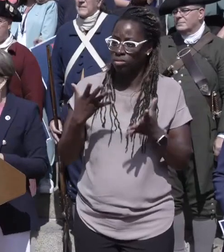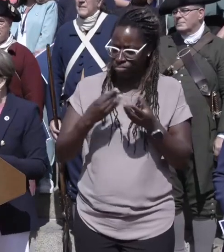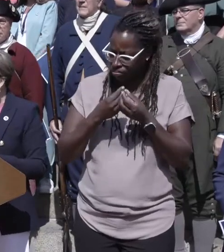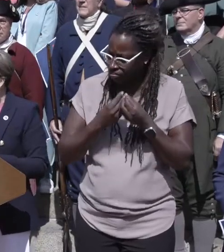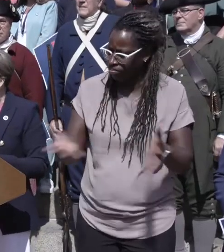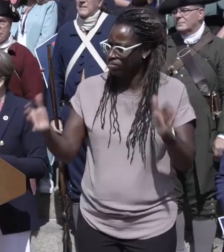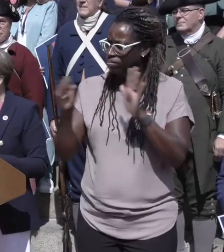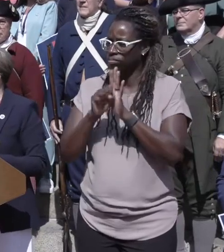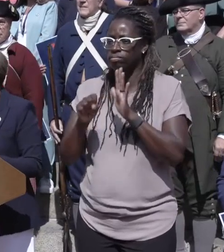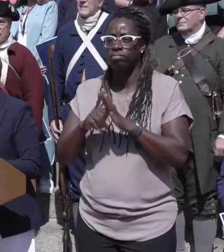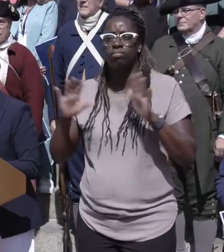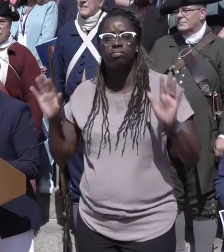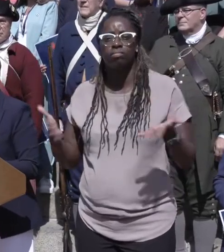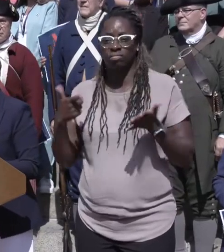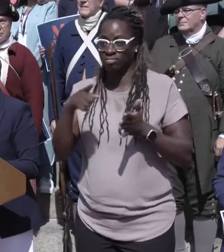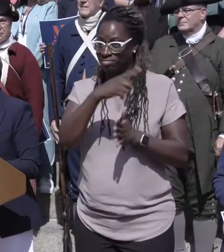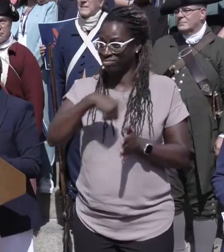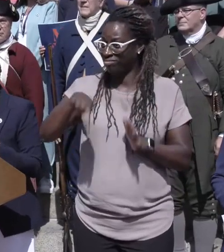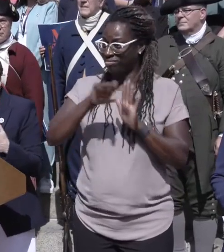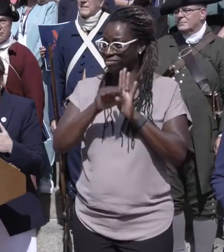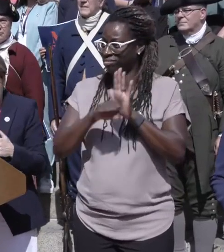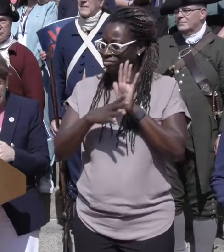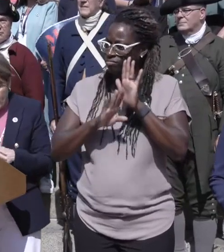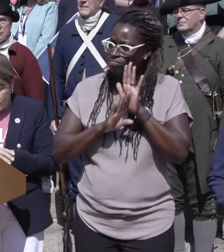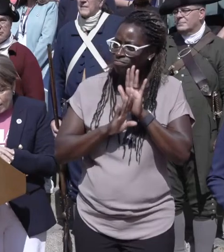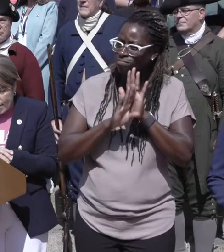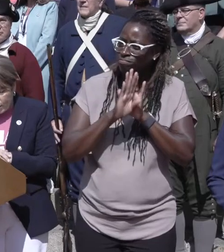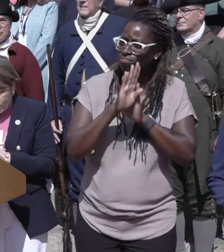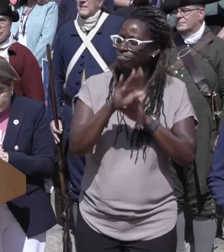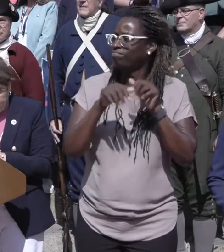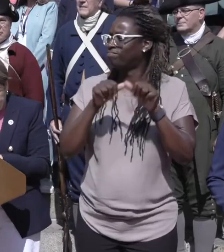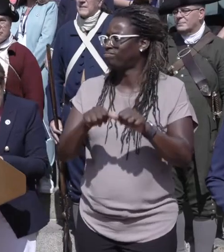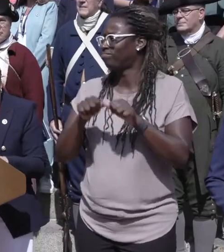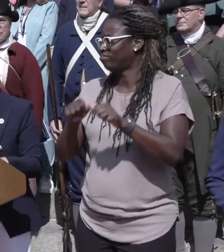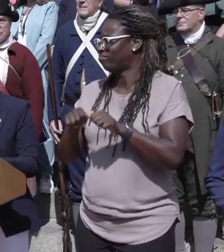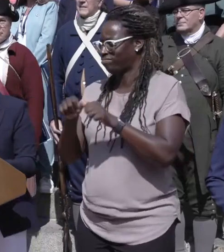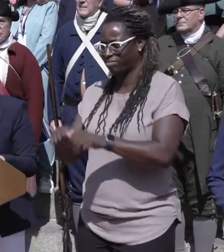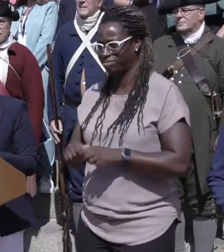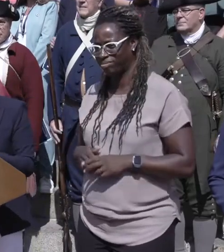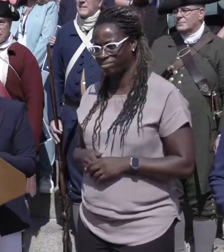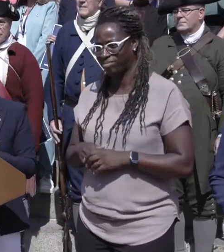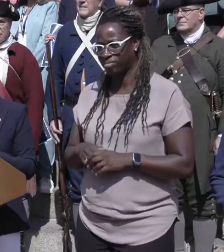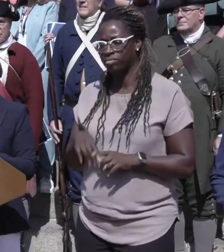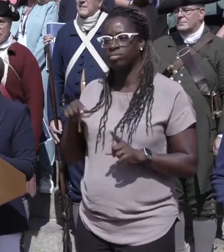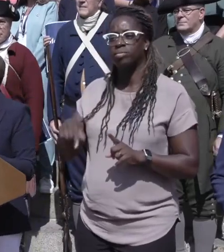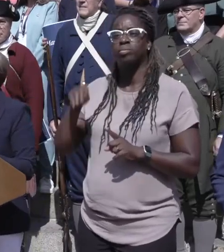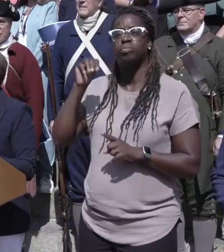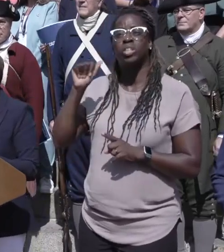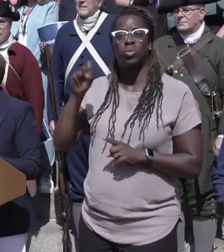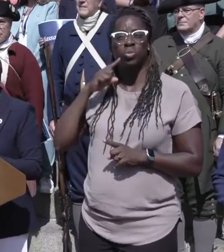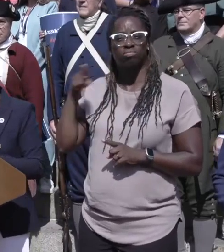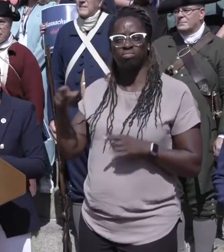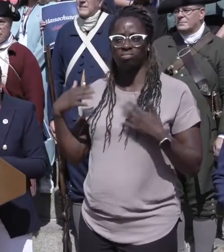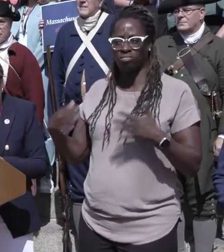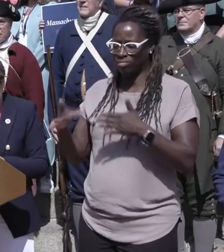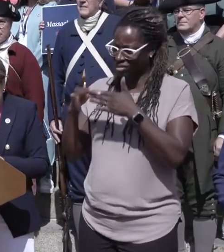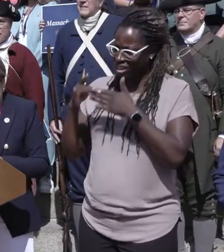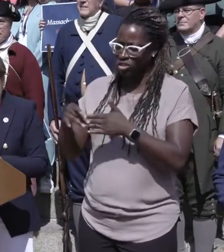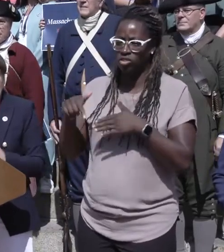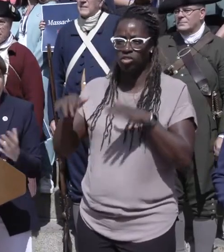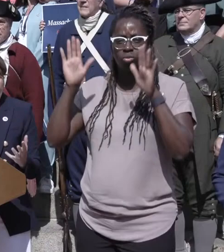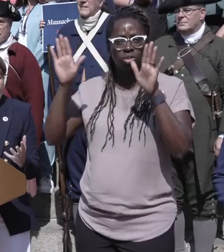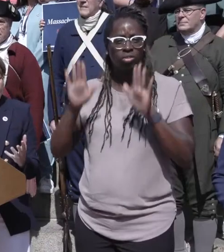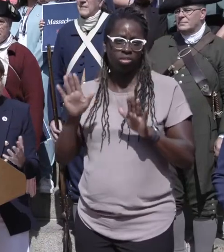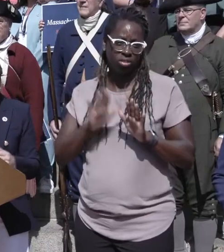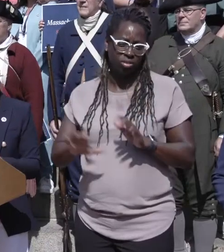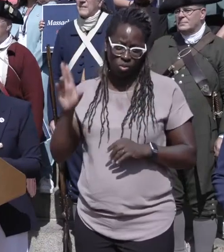lead this country in celebrating our great nation. We'll do that over the next 2 years